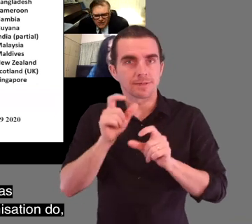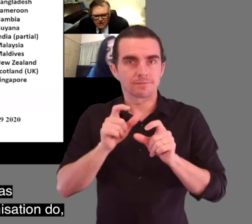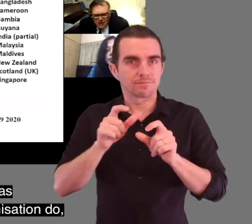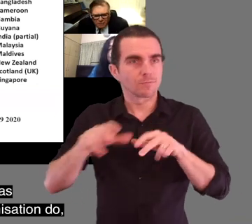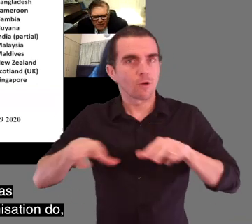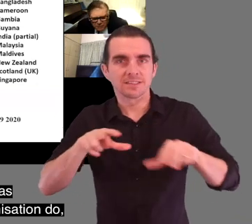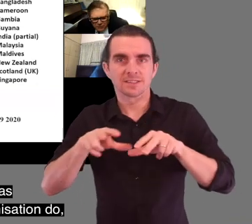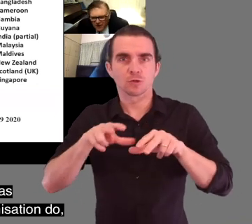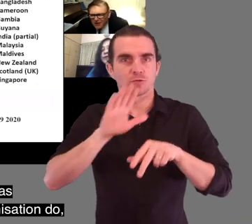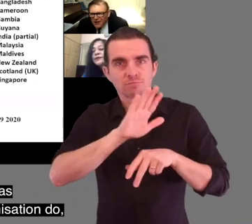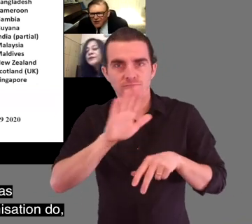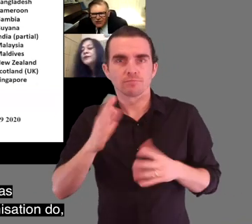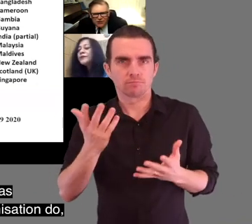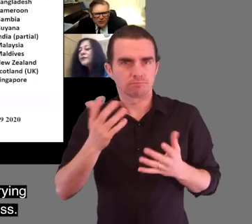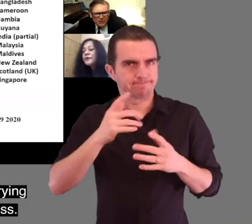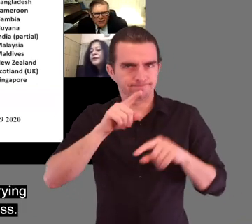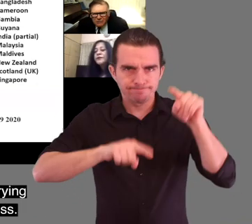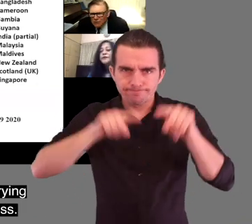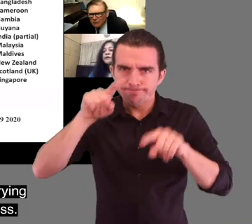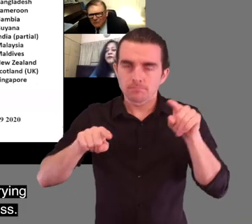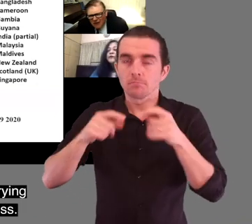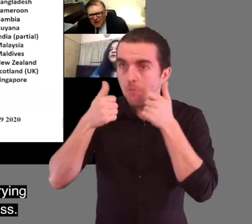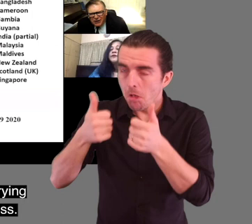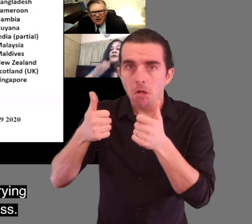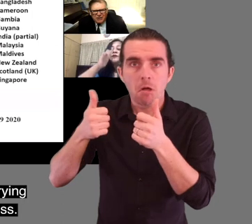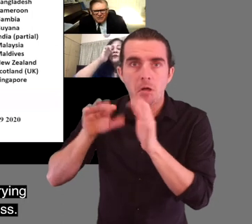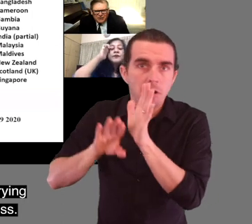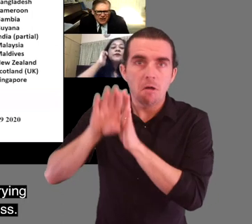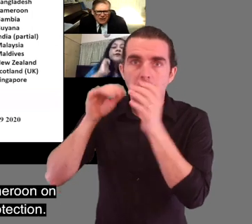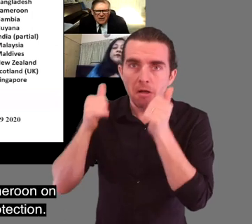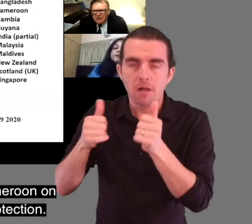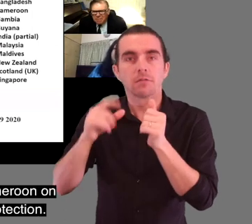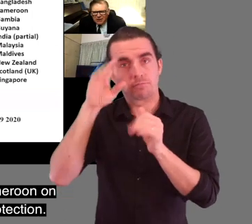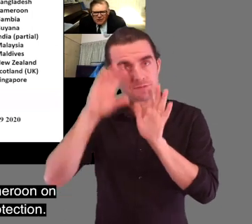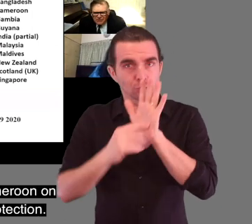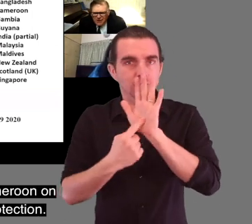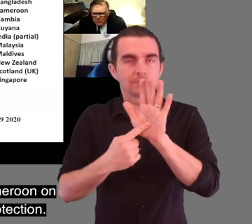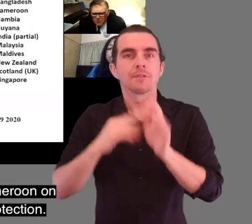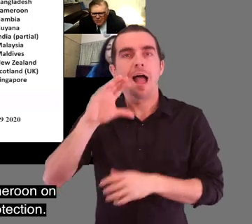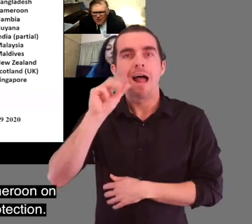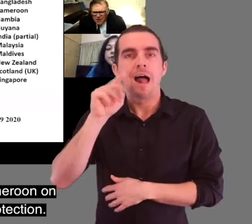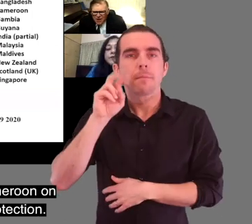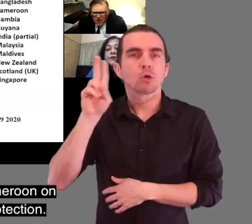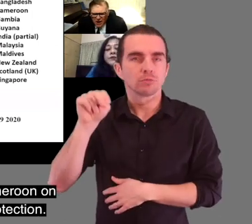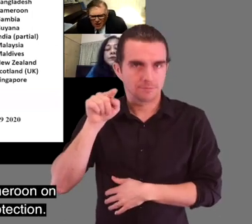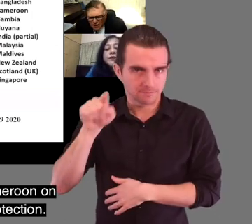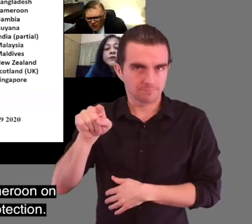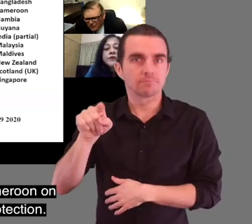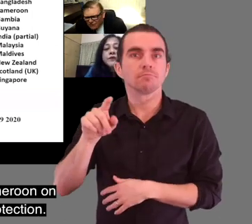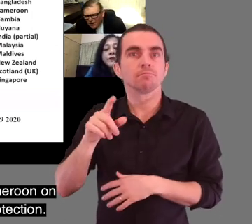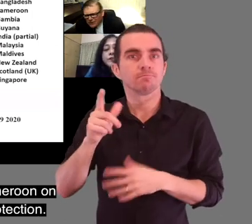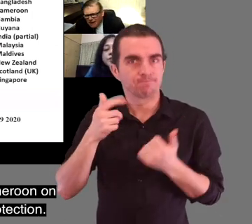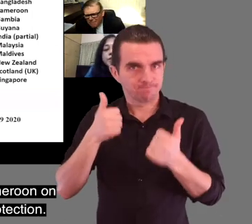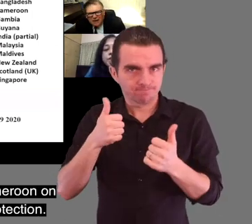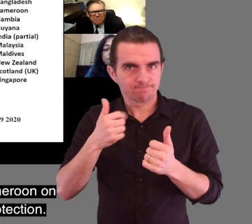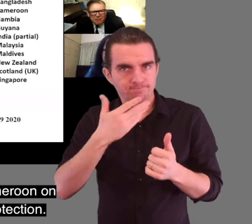as disabled people's organizations do? And there were varying degrees of success. This is a picture of Cameroon on